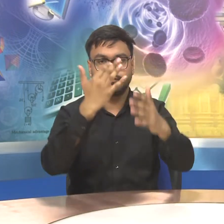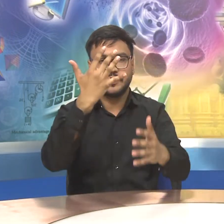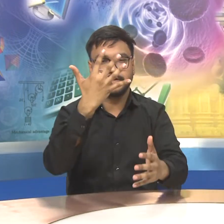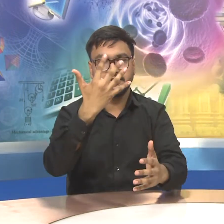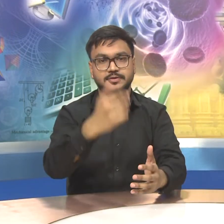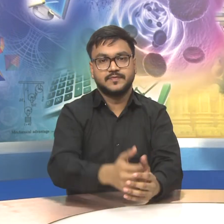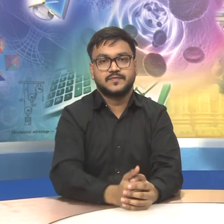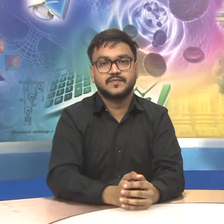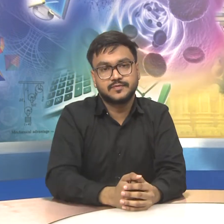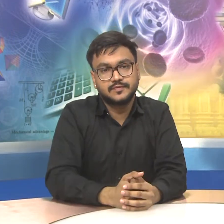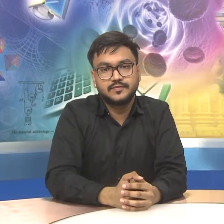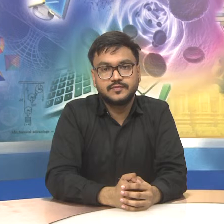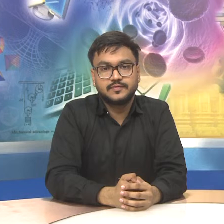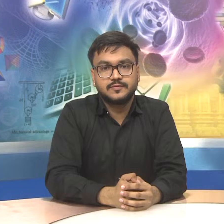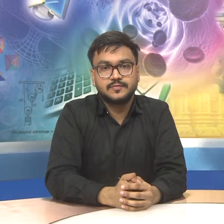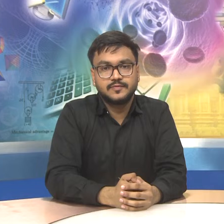Let's take a short break.